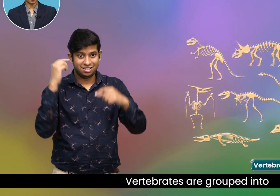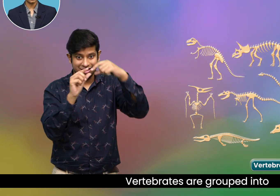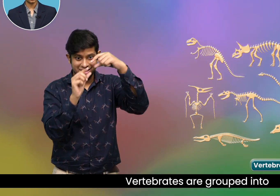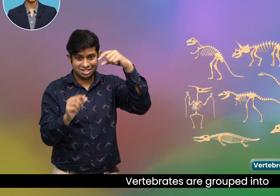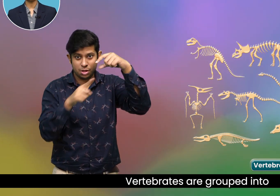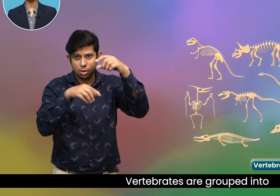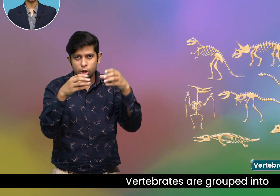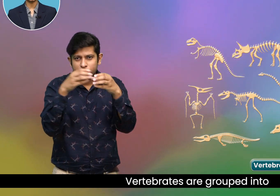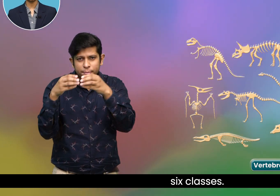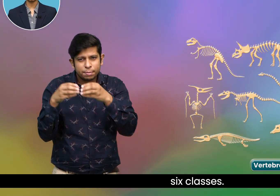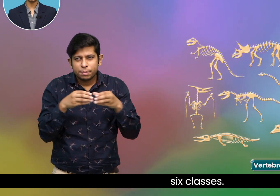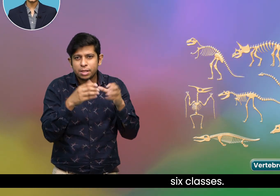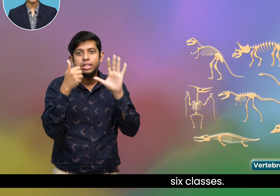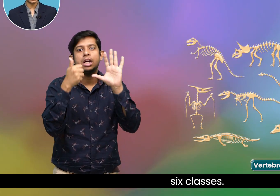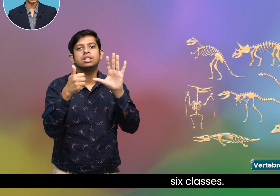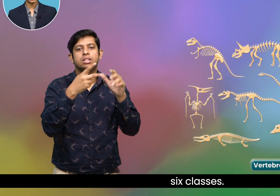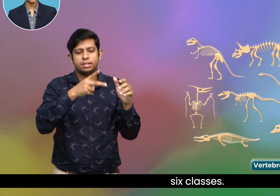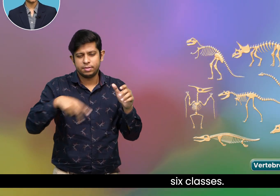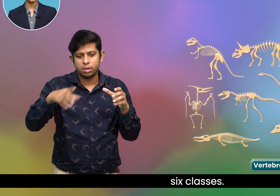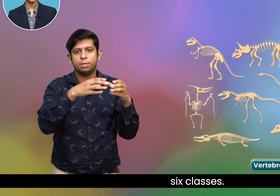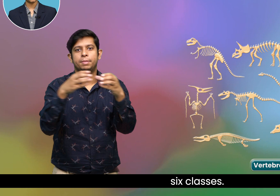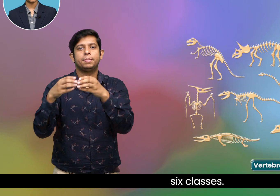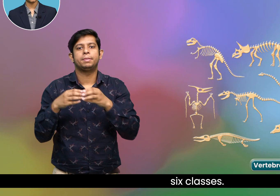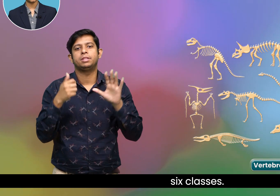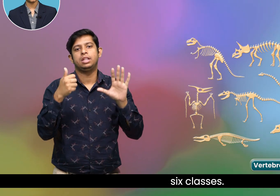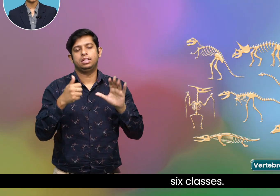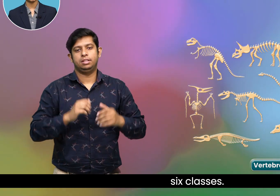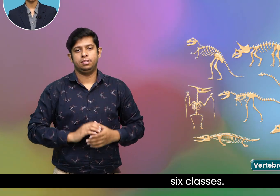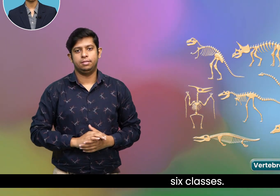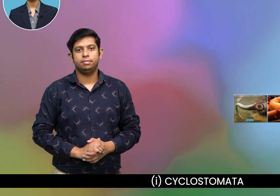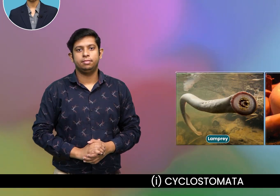Vertebrates are grouped into 6 classes.